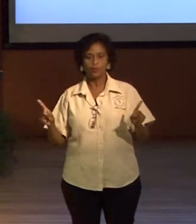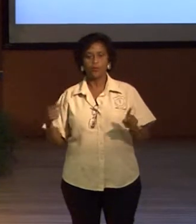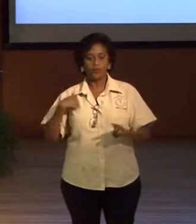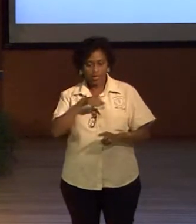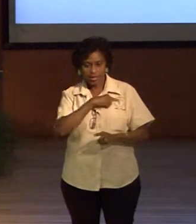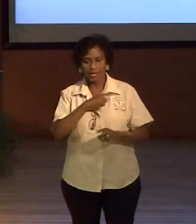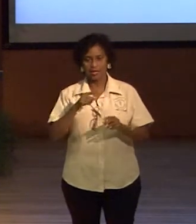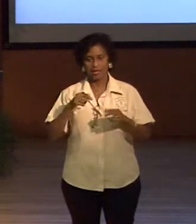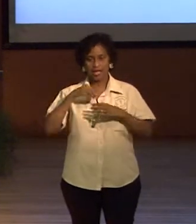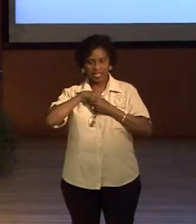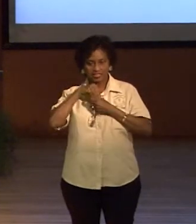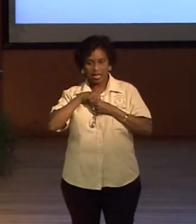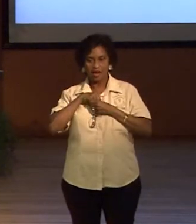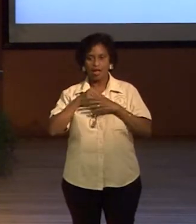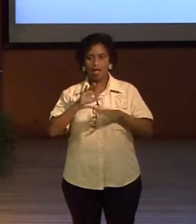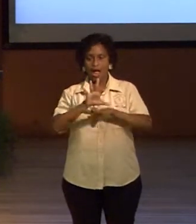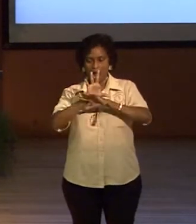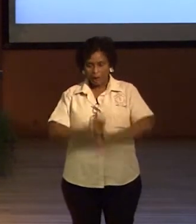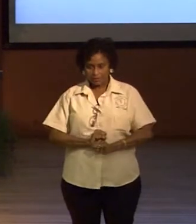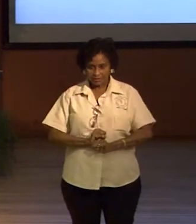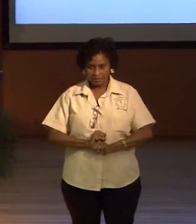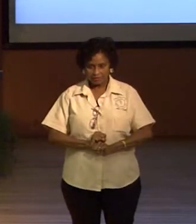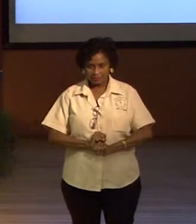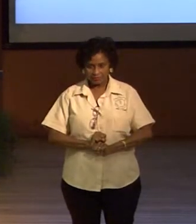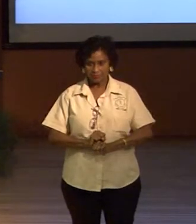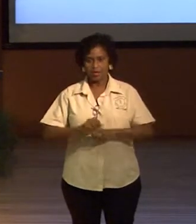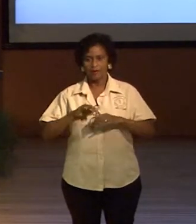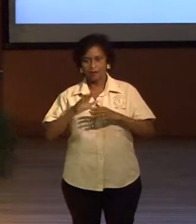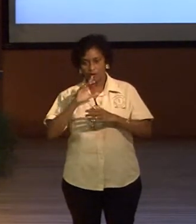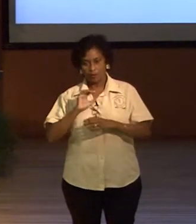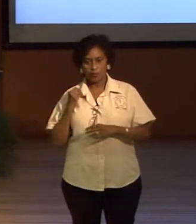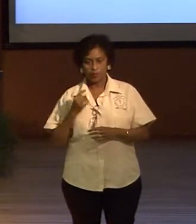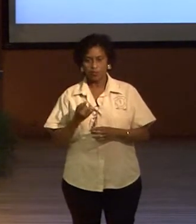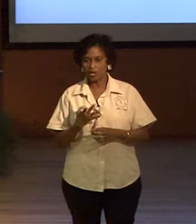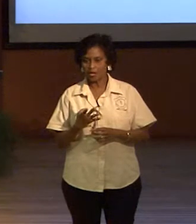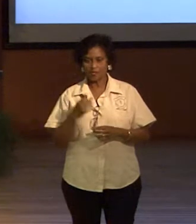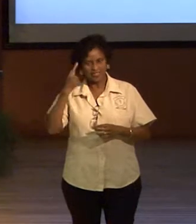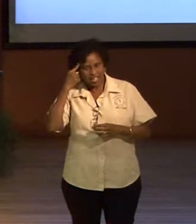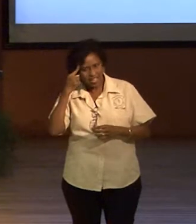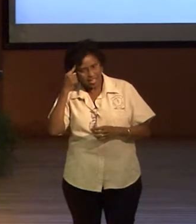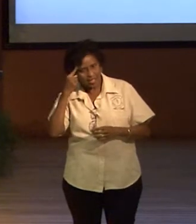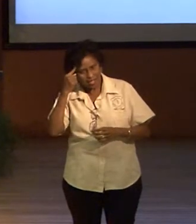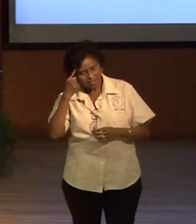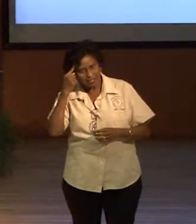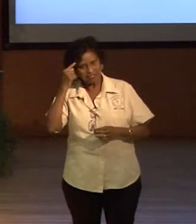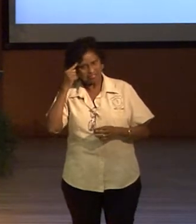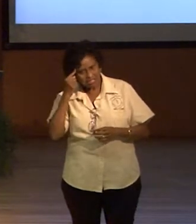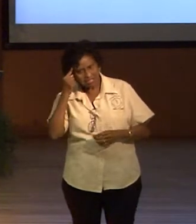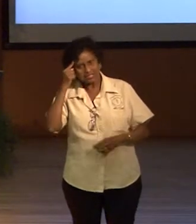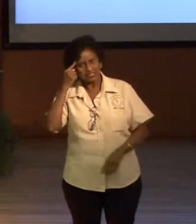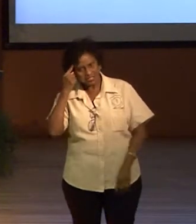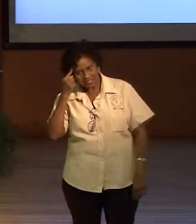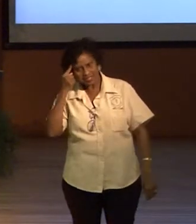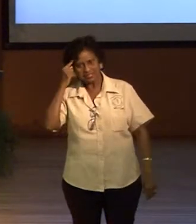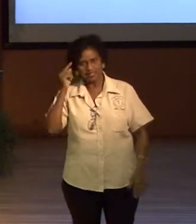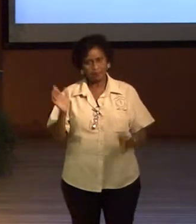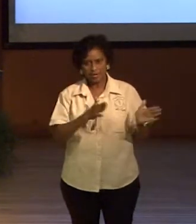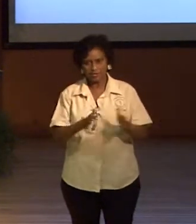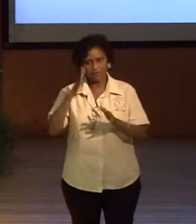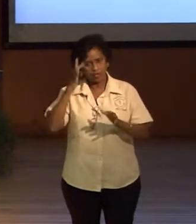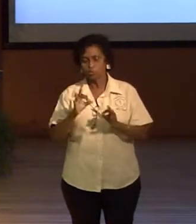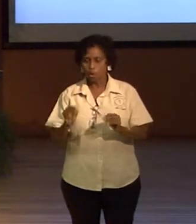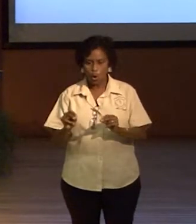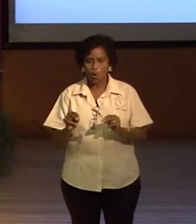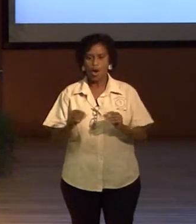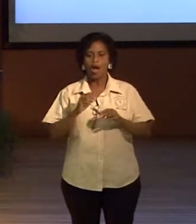within us that are unconscious and indeed, more importantly, unconsidered, and therefore a lot of